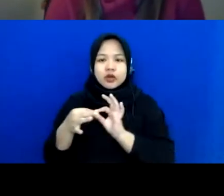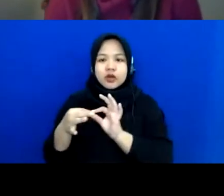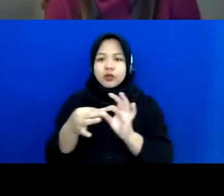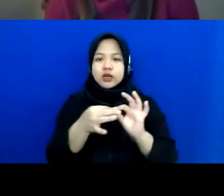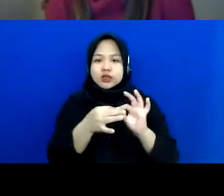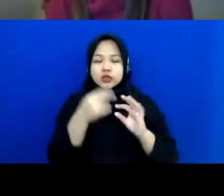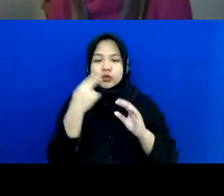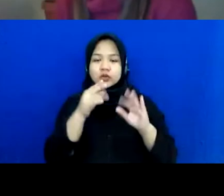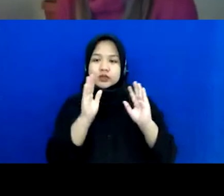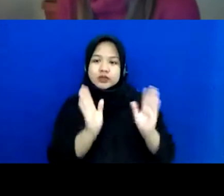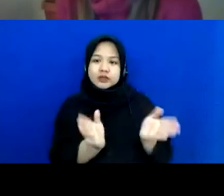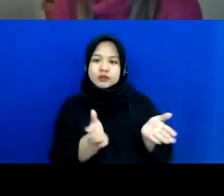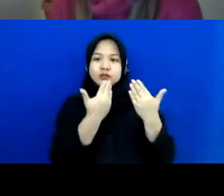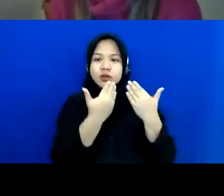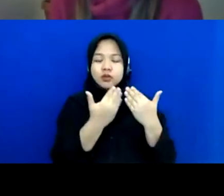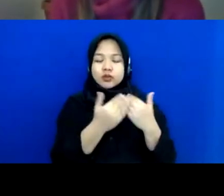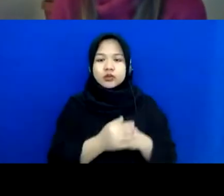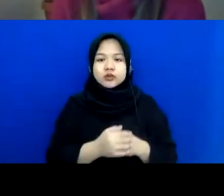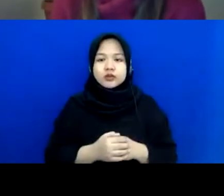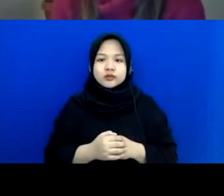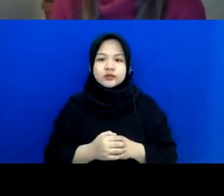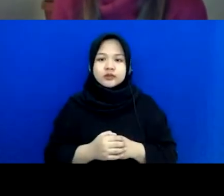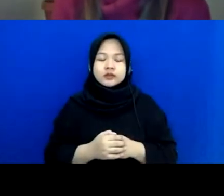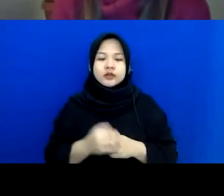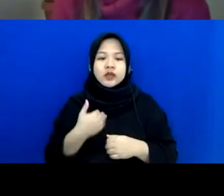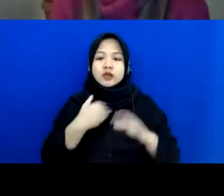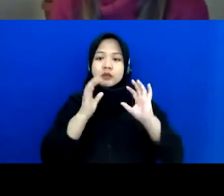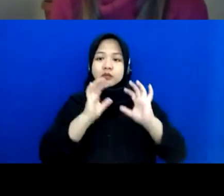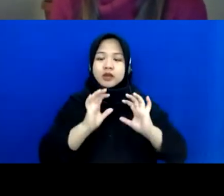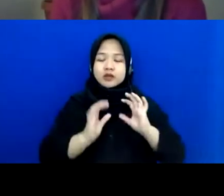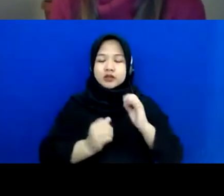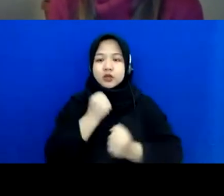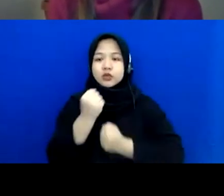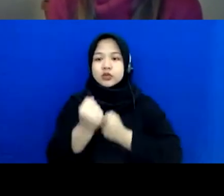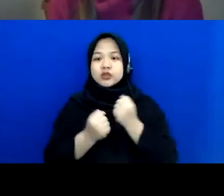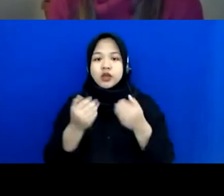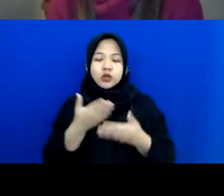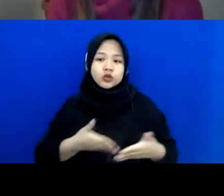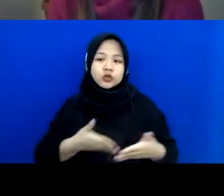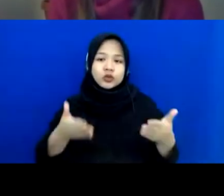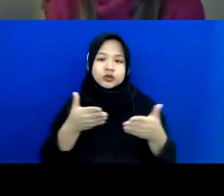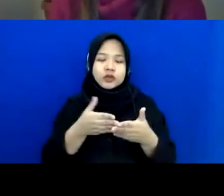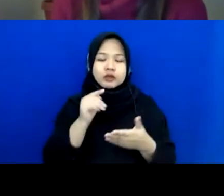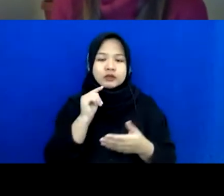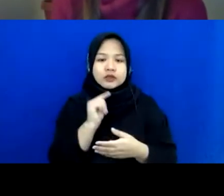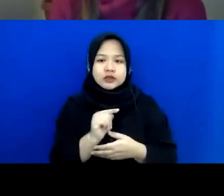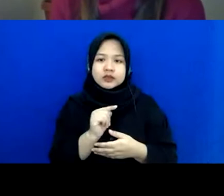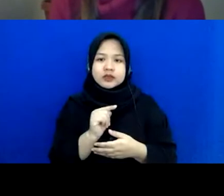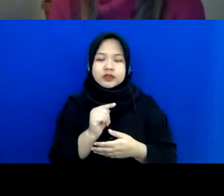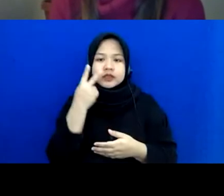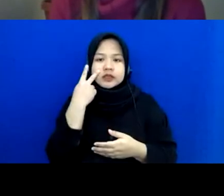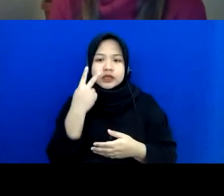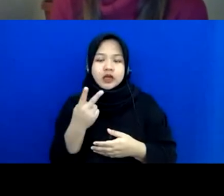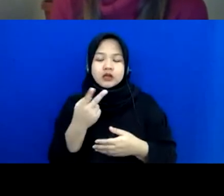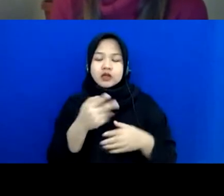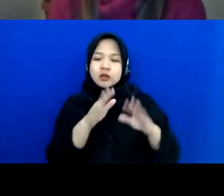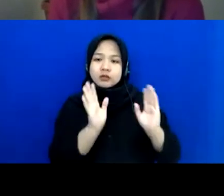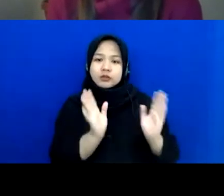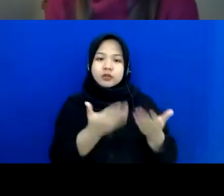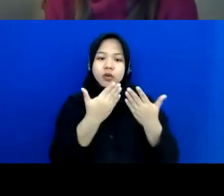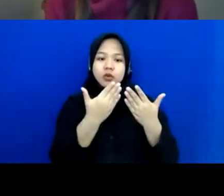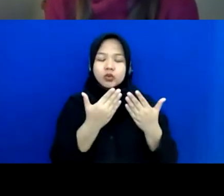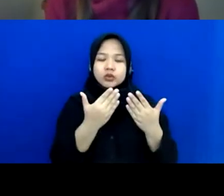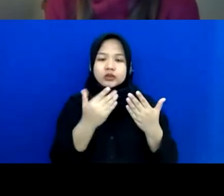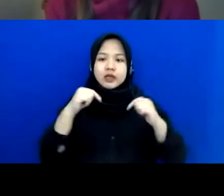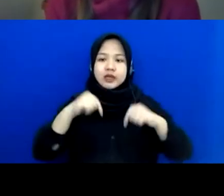built upon. And so many of these social enterprises are founded and established so recently.